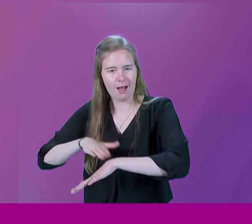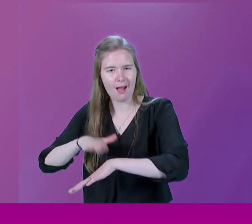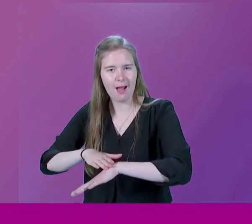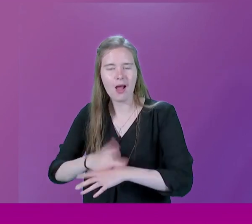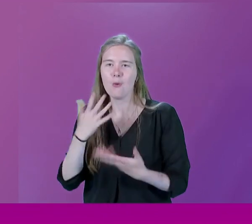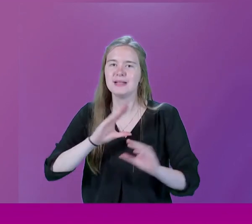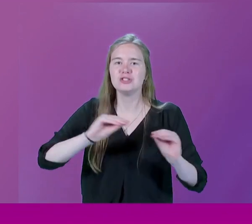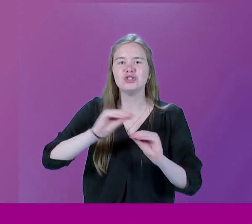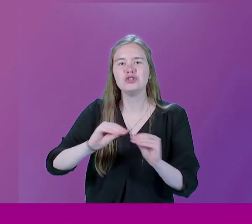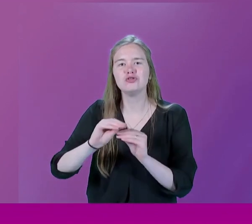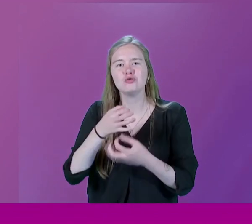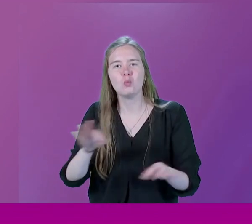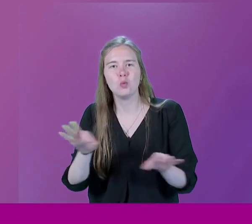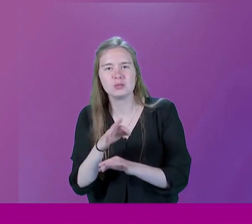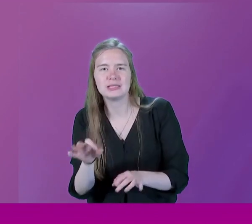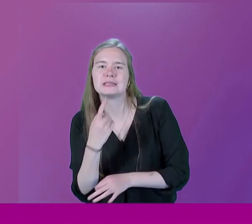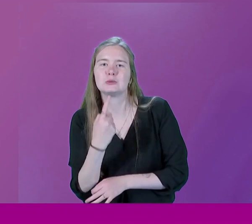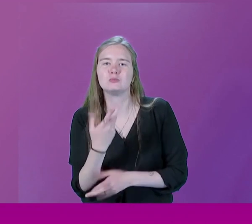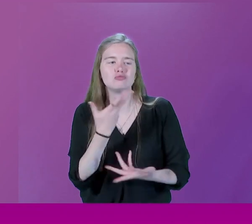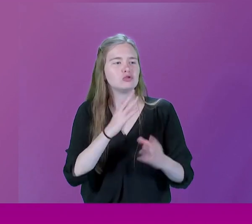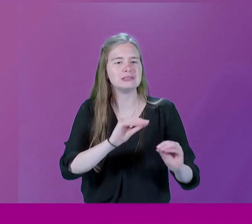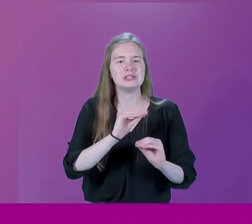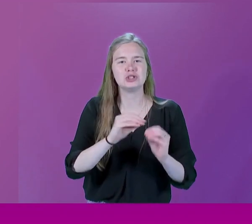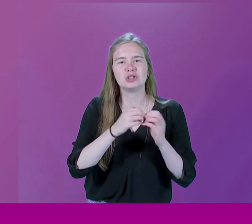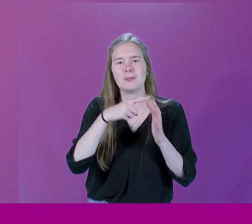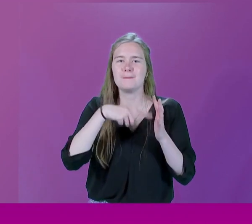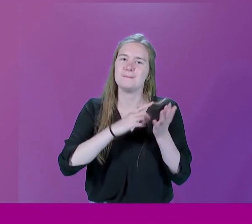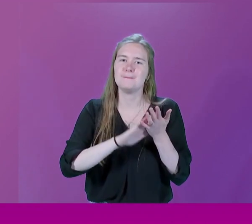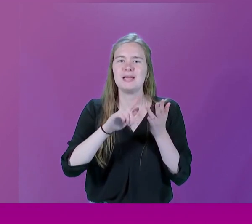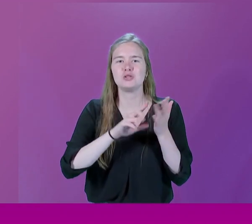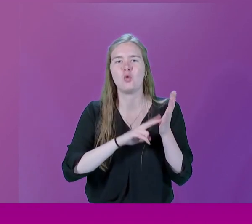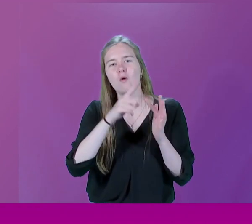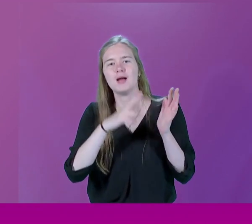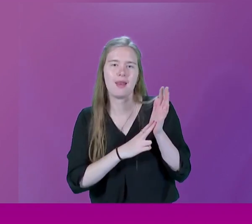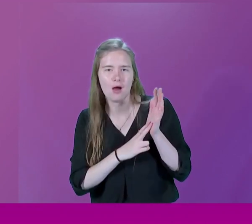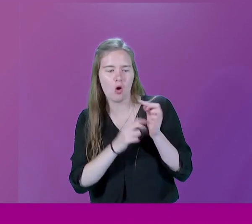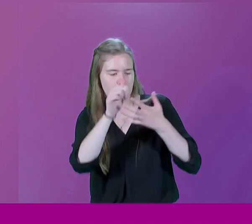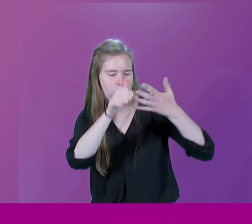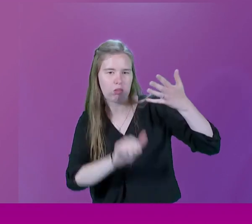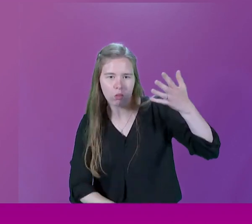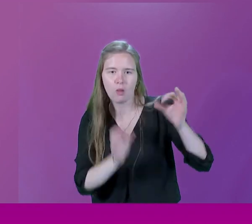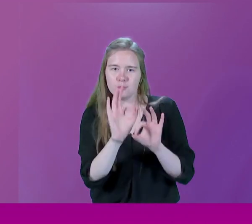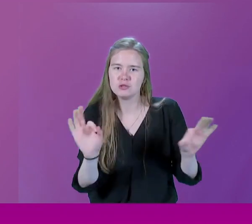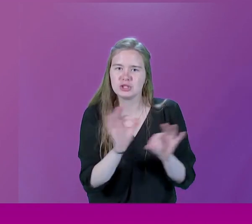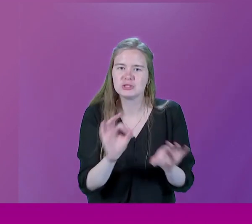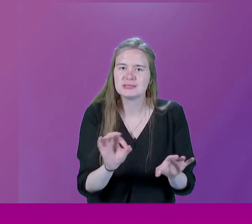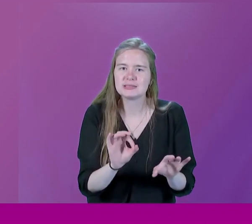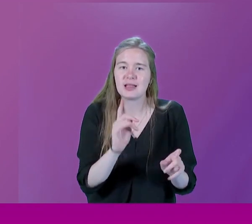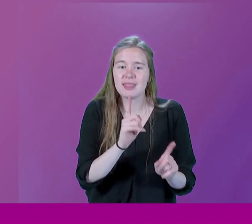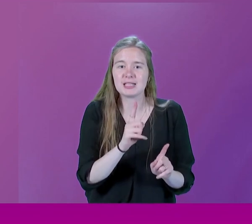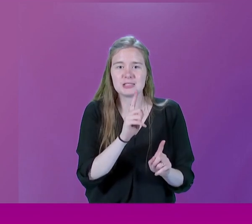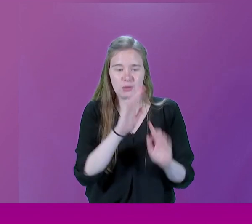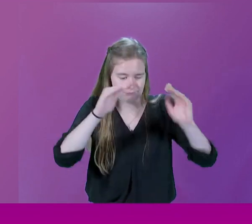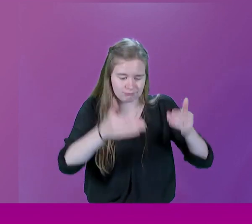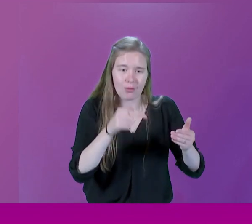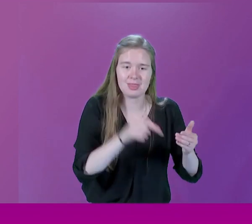teach music, we may teach, you know, about Beethoven or Handel or Haydn or Shostakovich or something, and that's all we